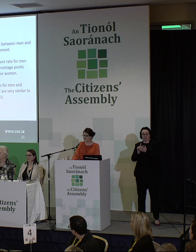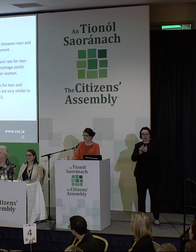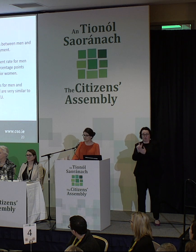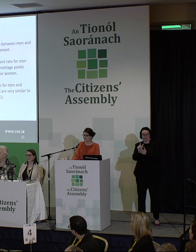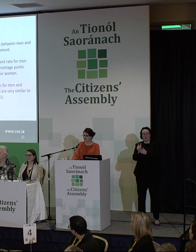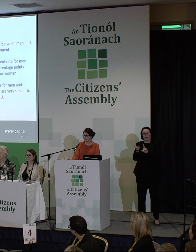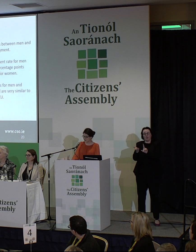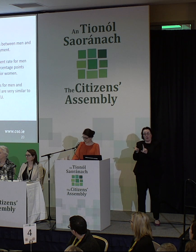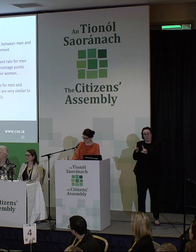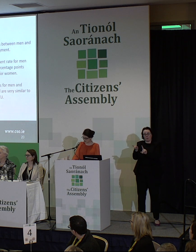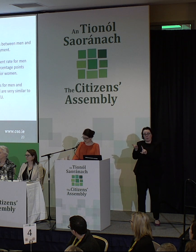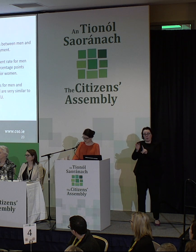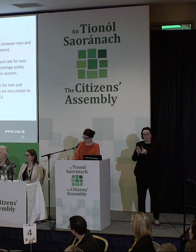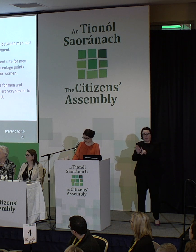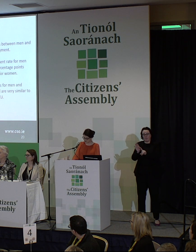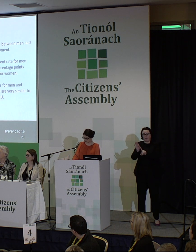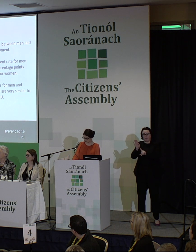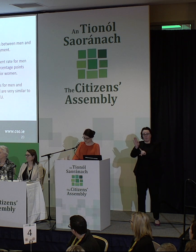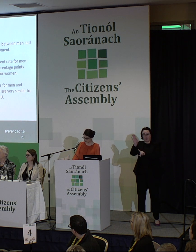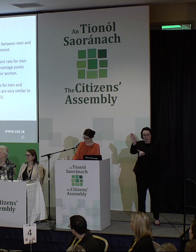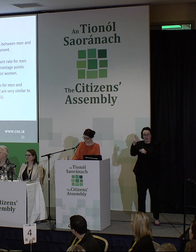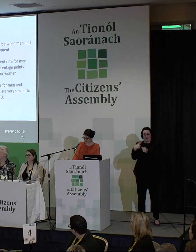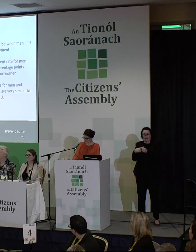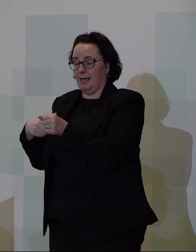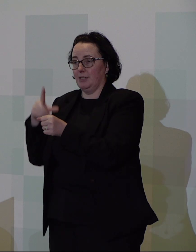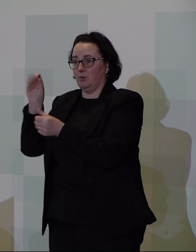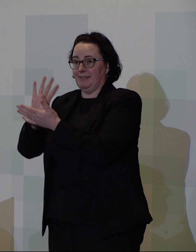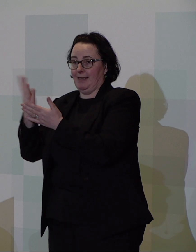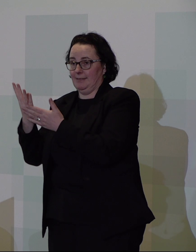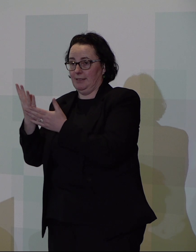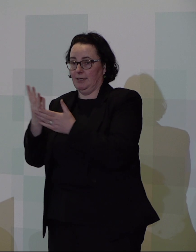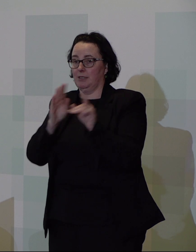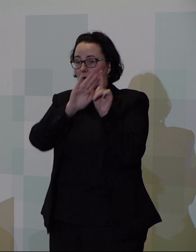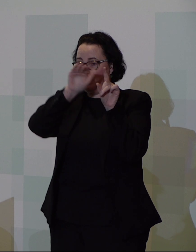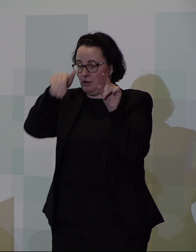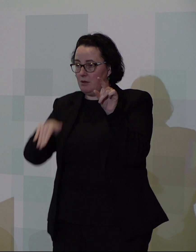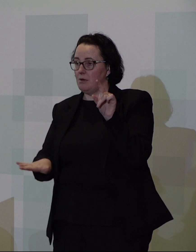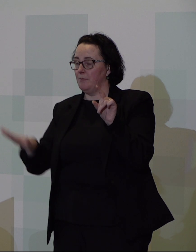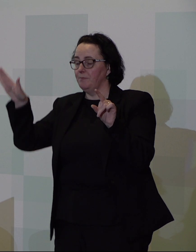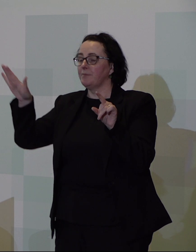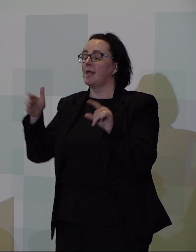about 75% in 2019. The employment rate for women in